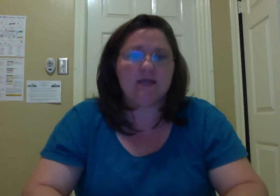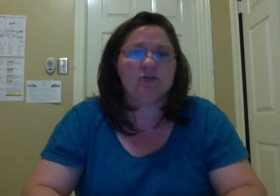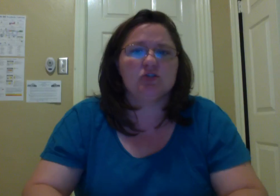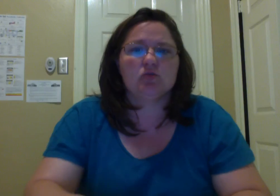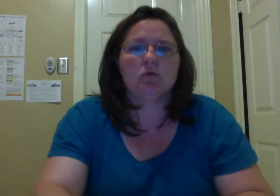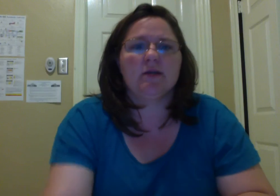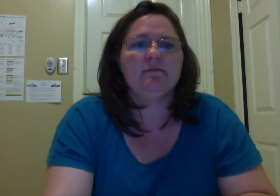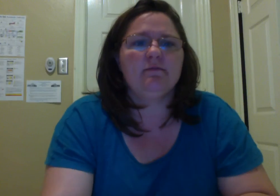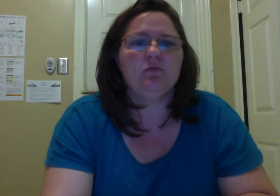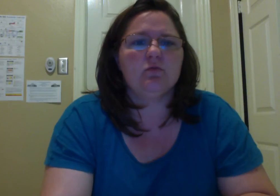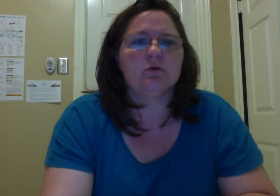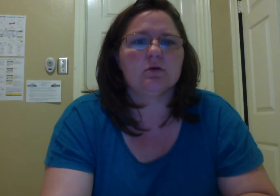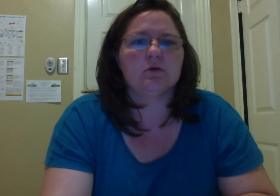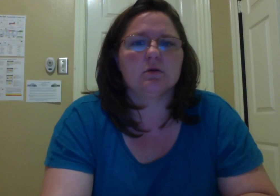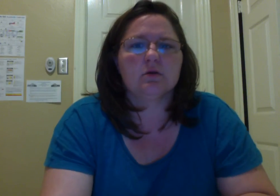Page 24.